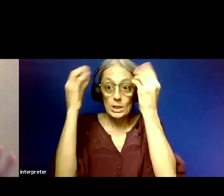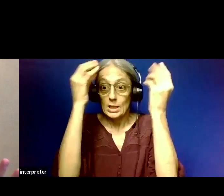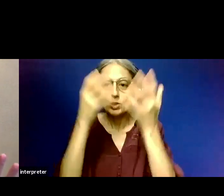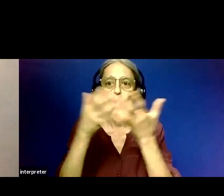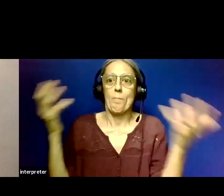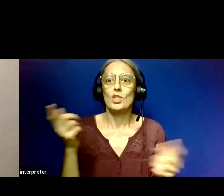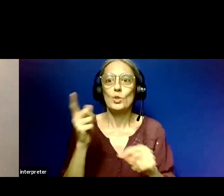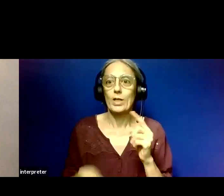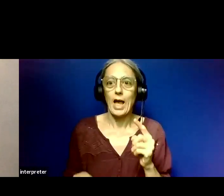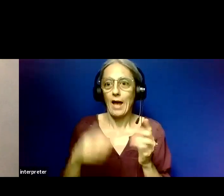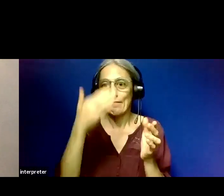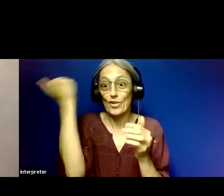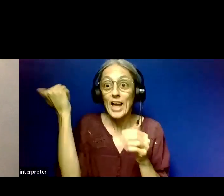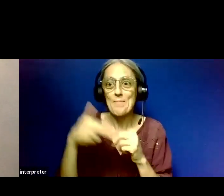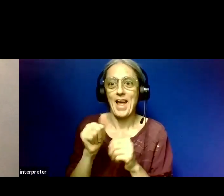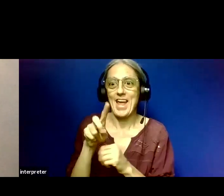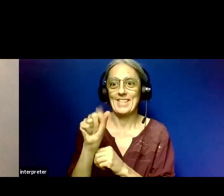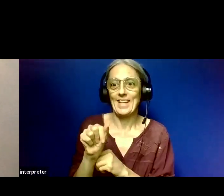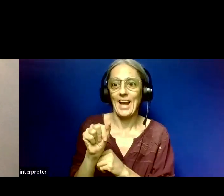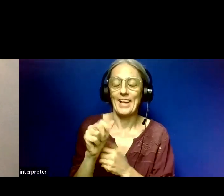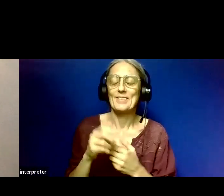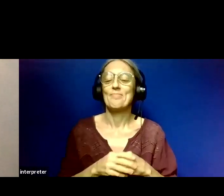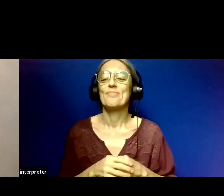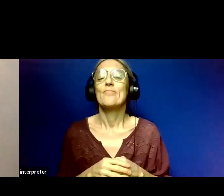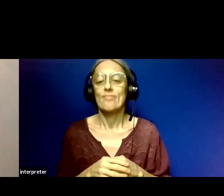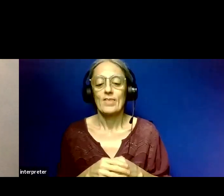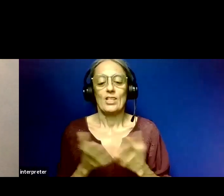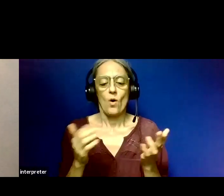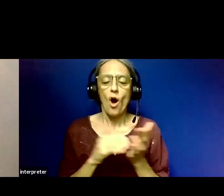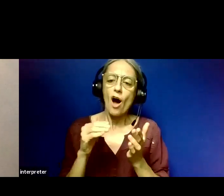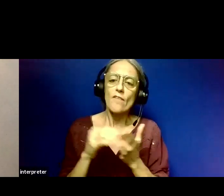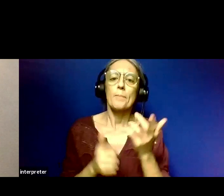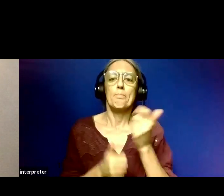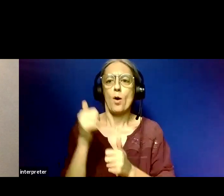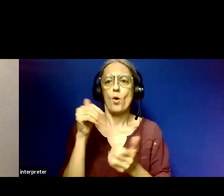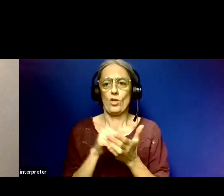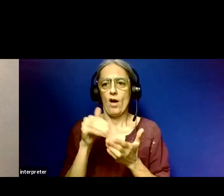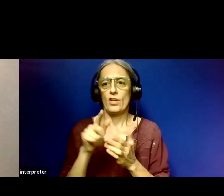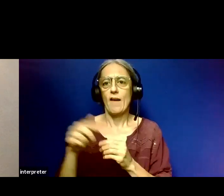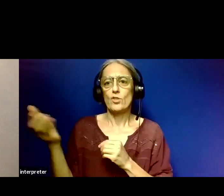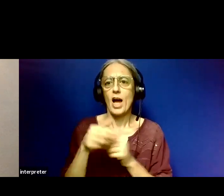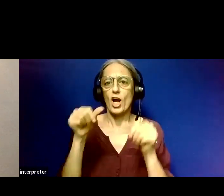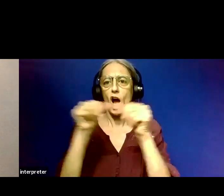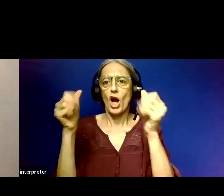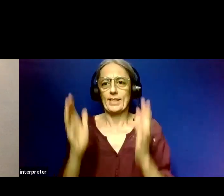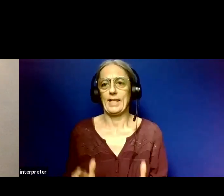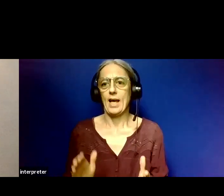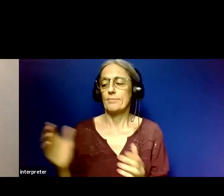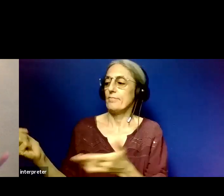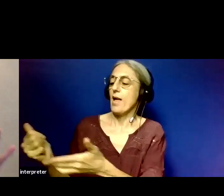your plans. Often, and probably most often, you need an architect to help you look at the